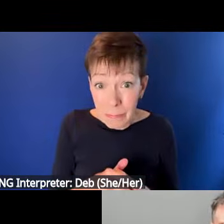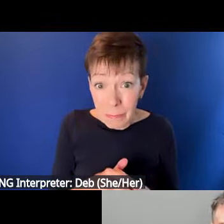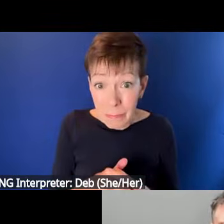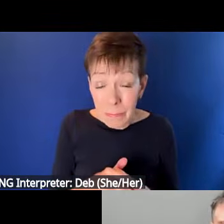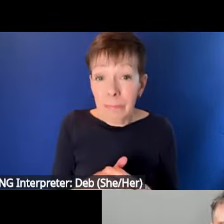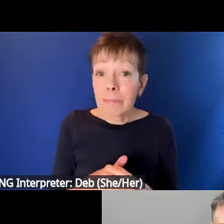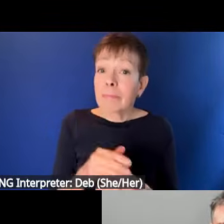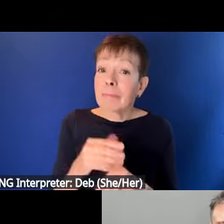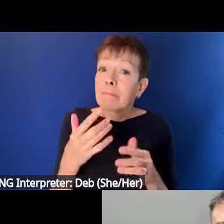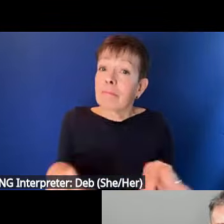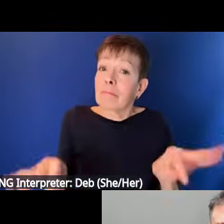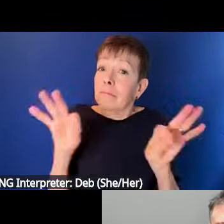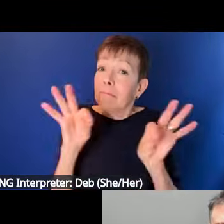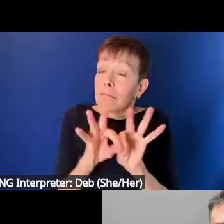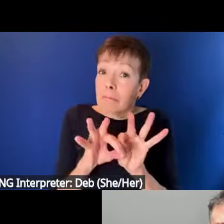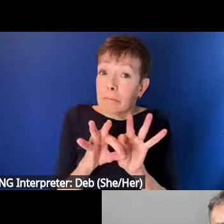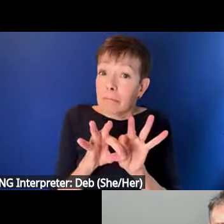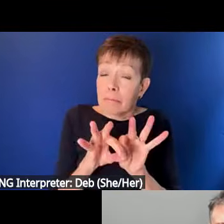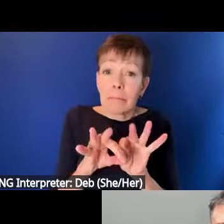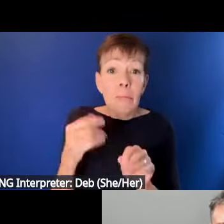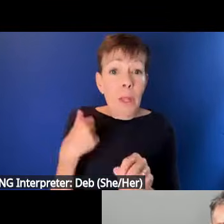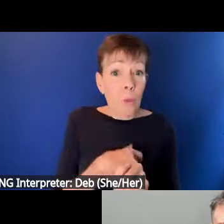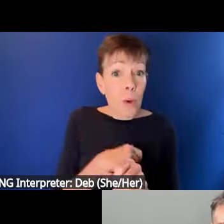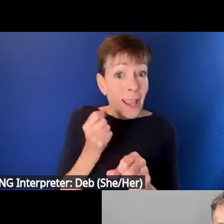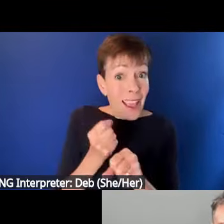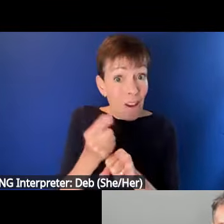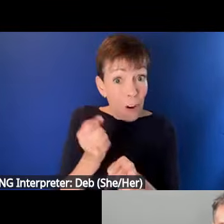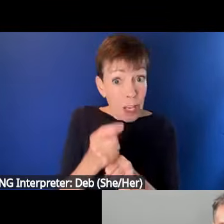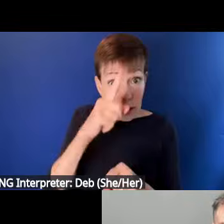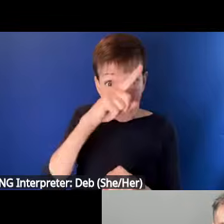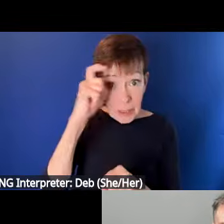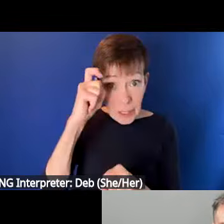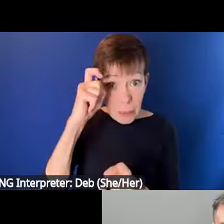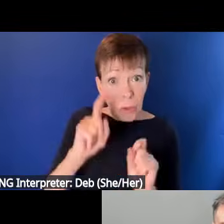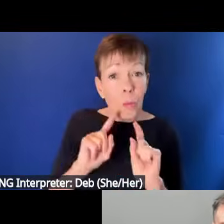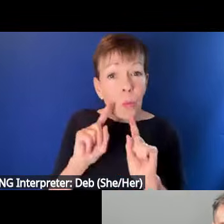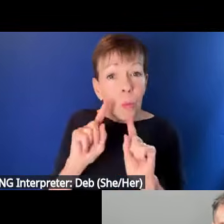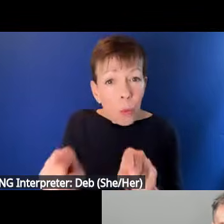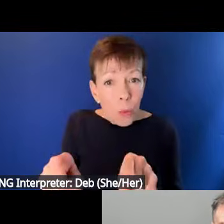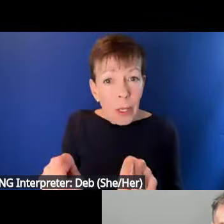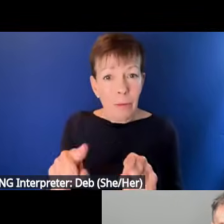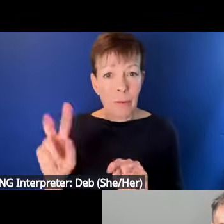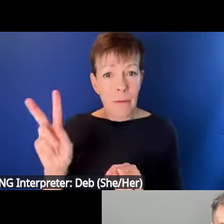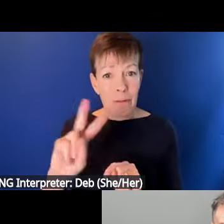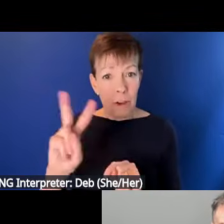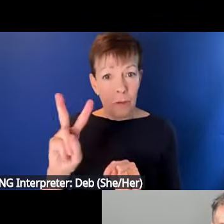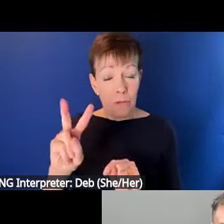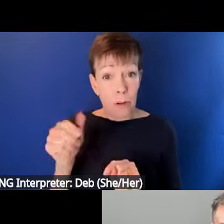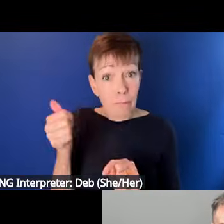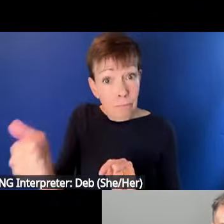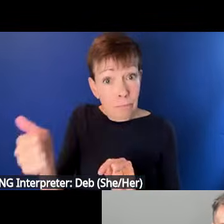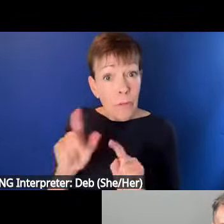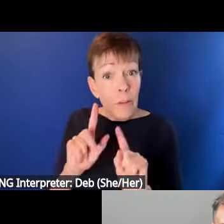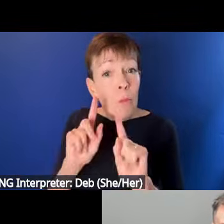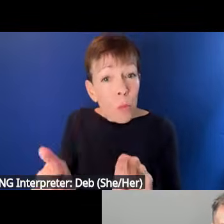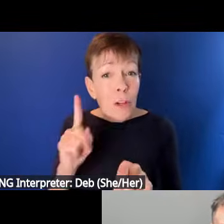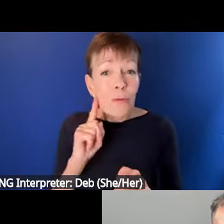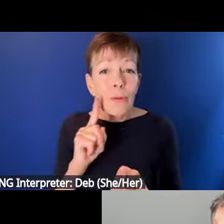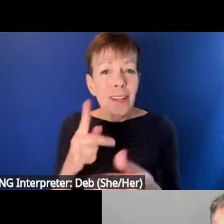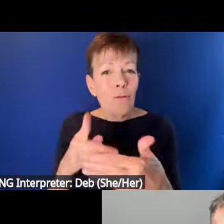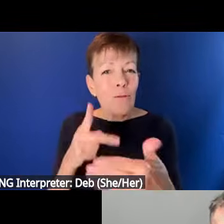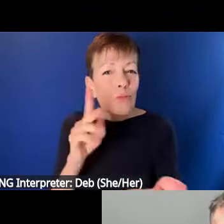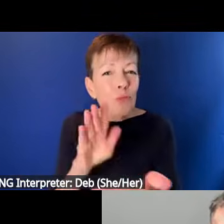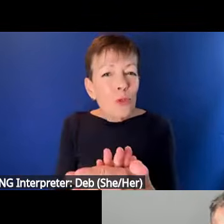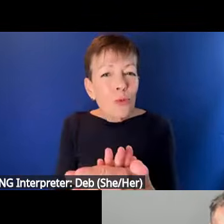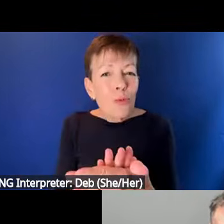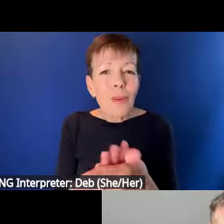spent every summer in Vancouver so that she could attend a deaf preschool, where she was accepted,